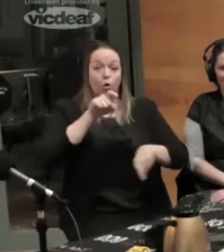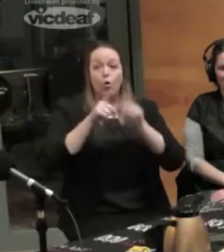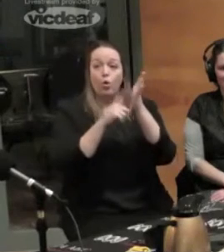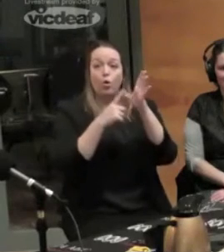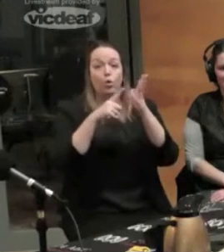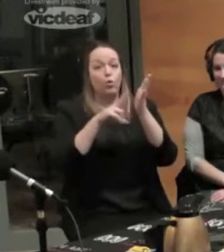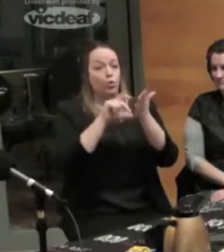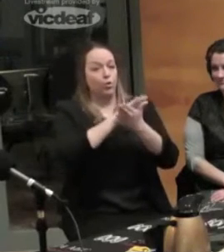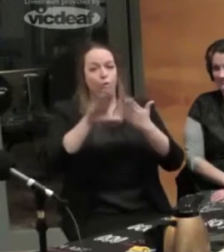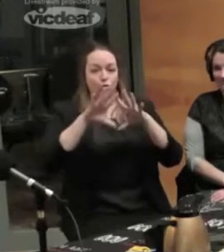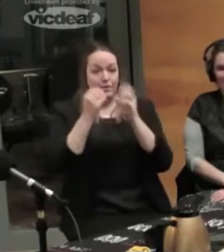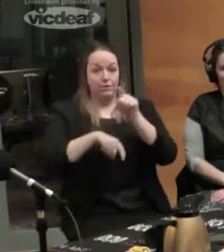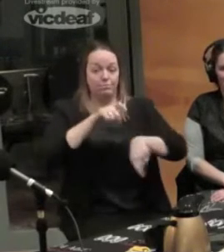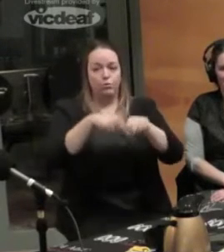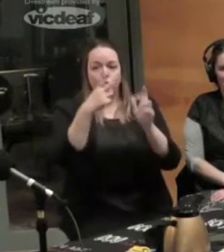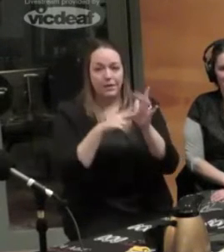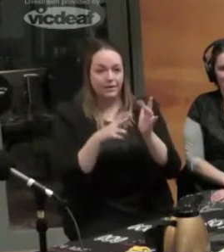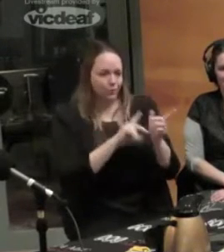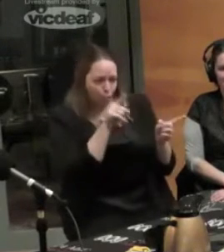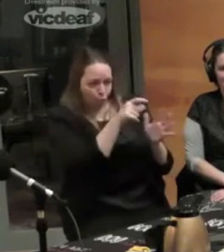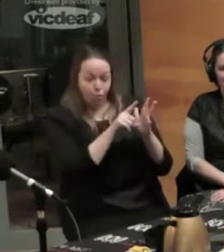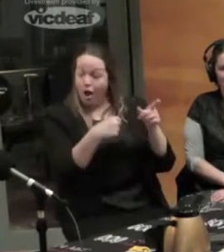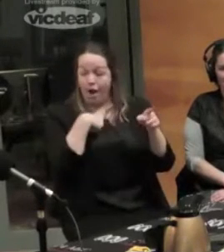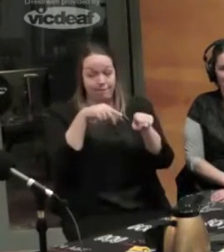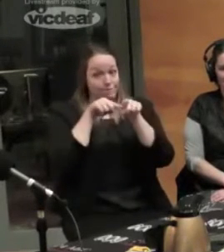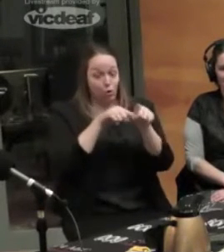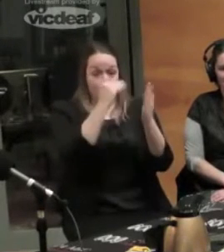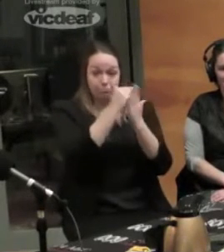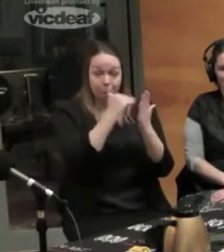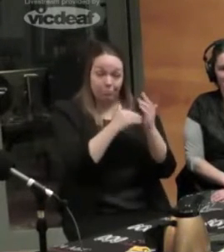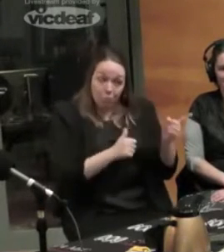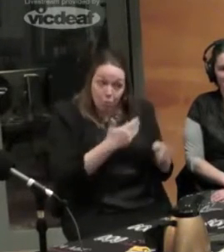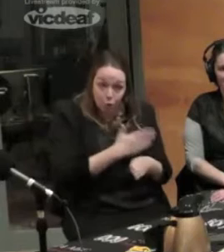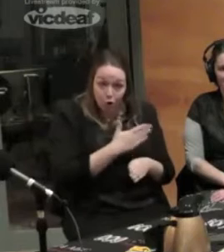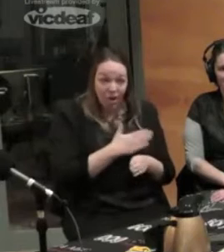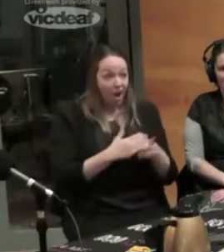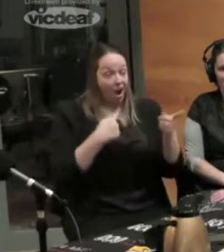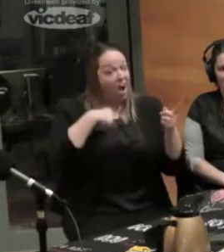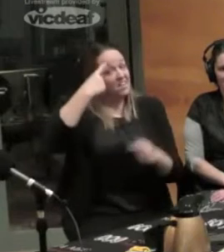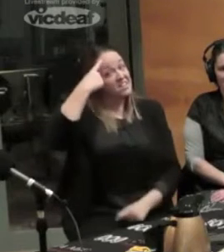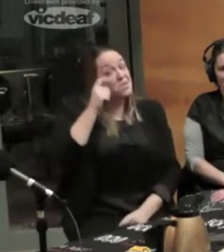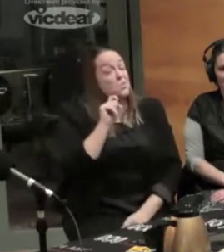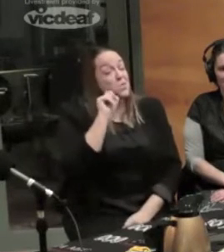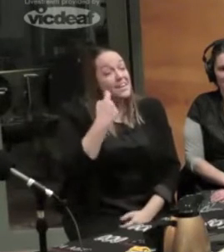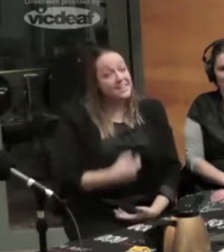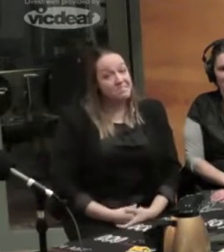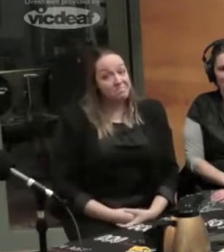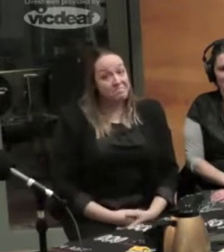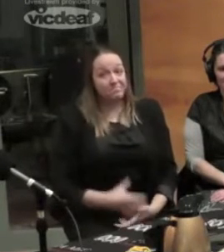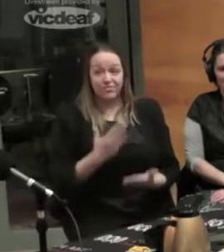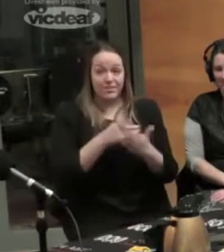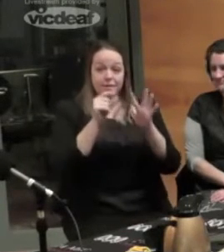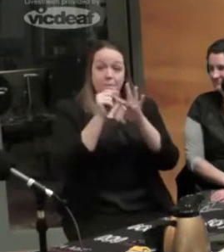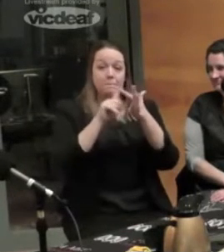to go or something. So what did you do? I followed it to the T. And did it work? Well, I think it's going to. It's really actually